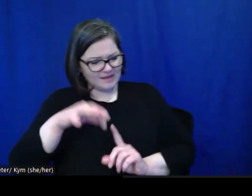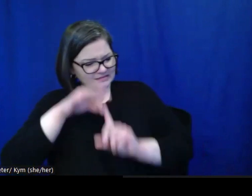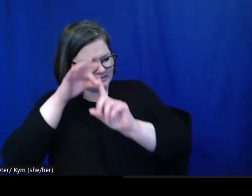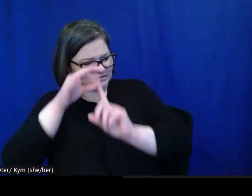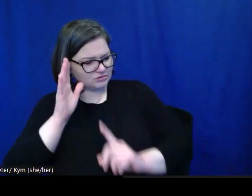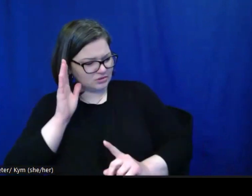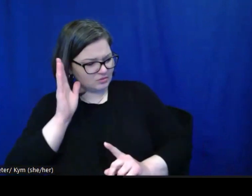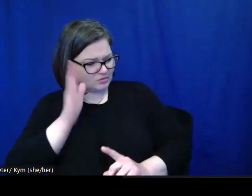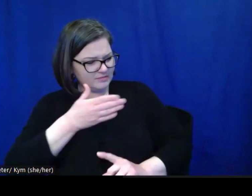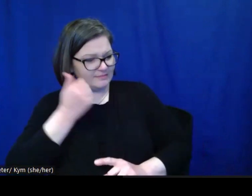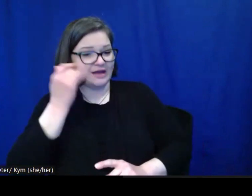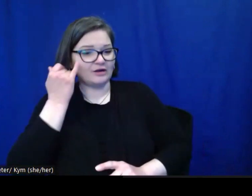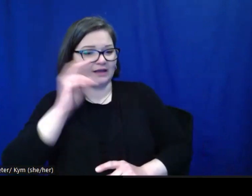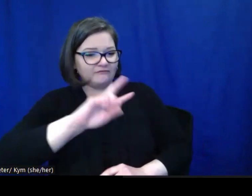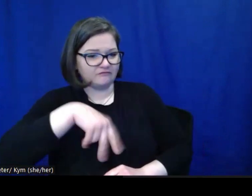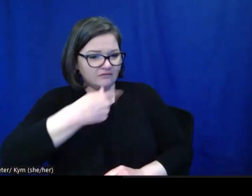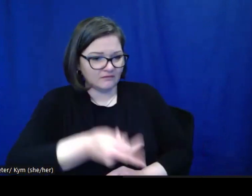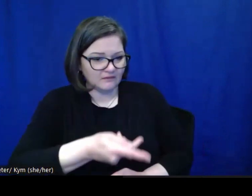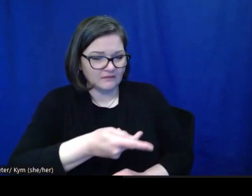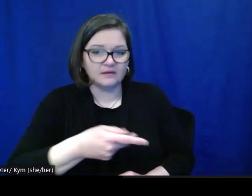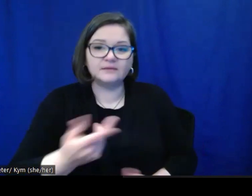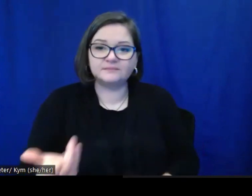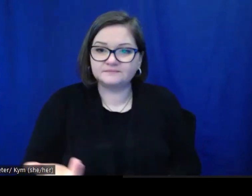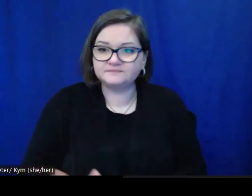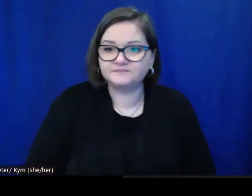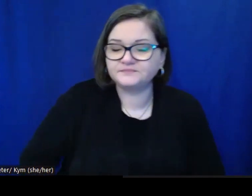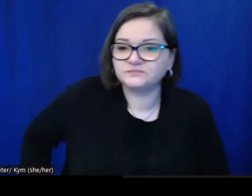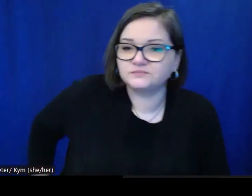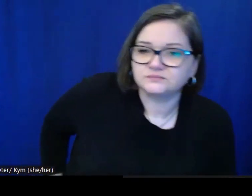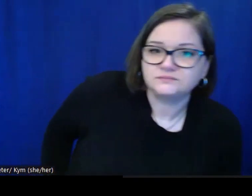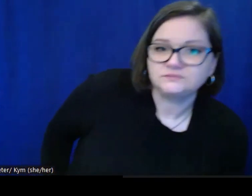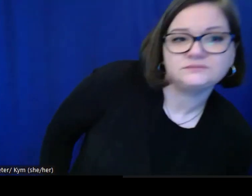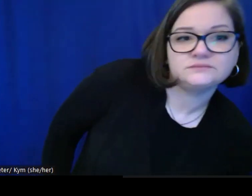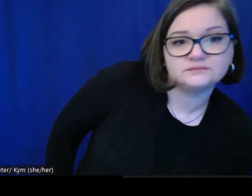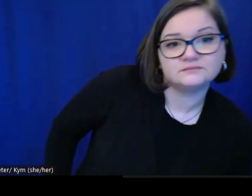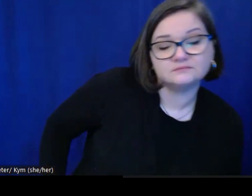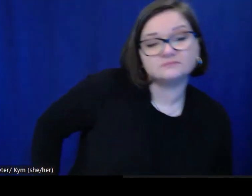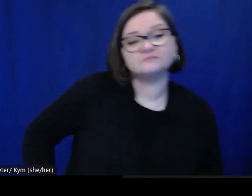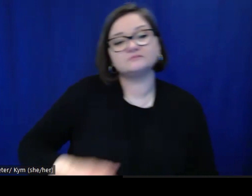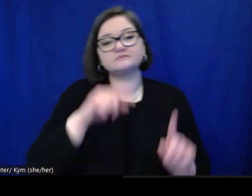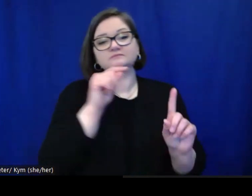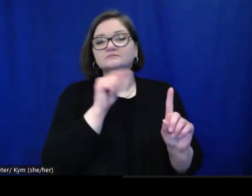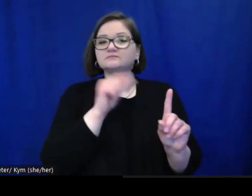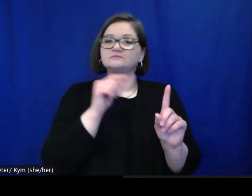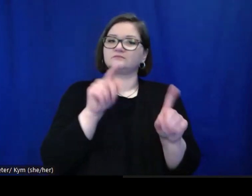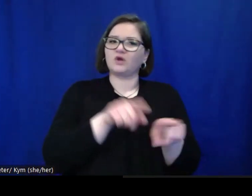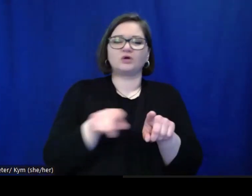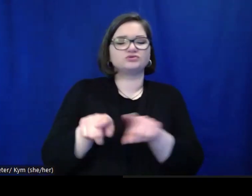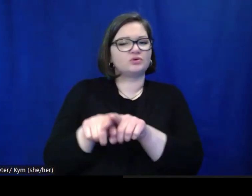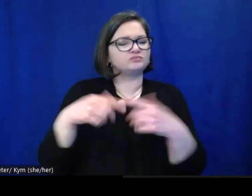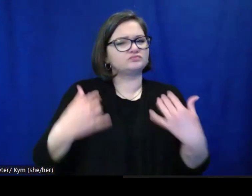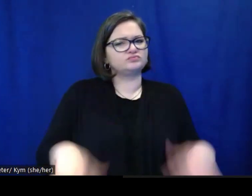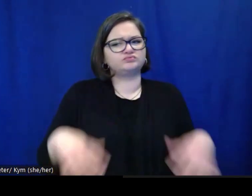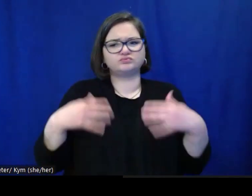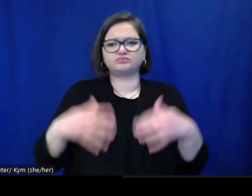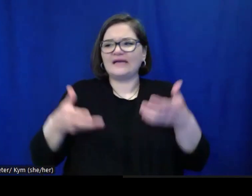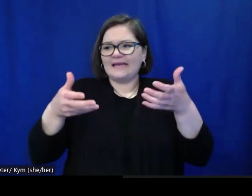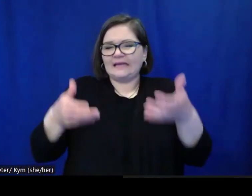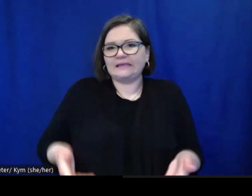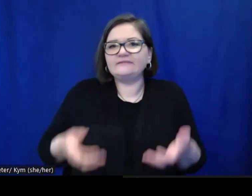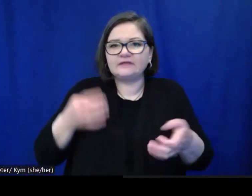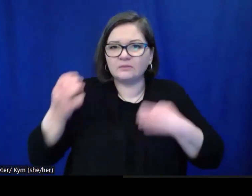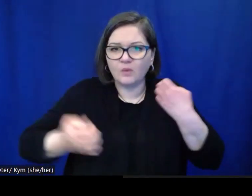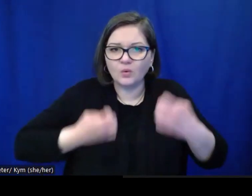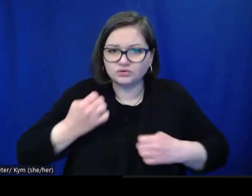me. Okay, so this is also very heavy emotion that